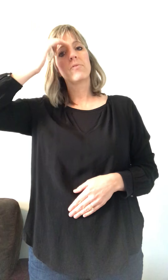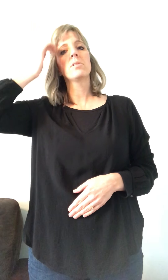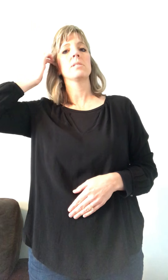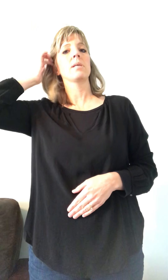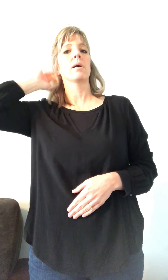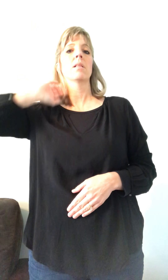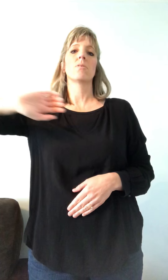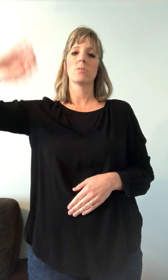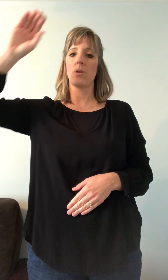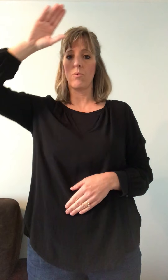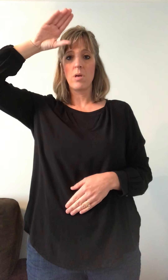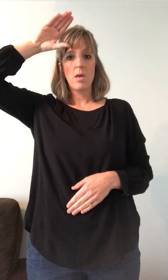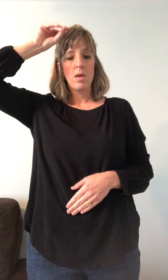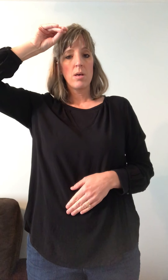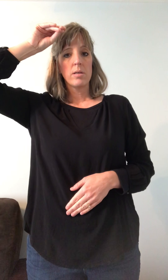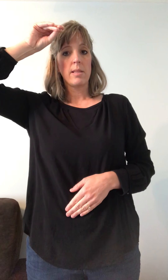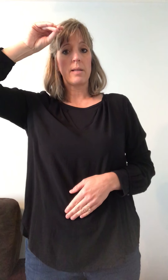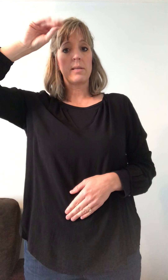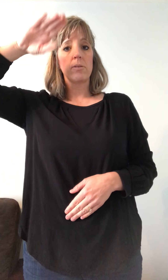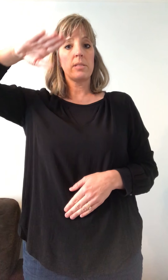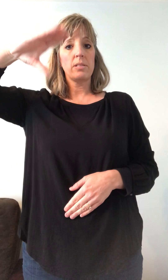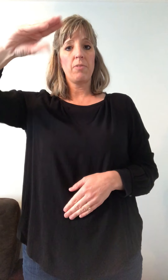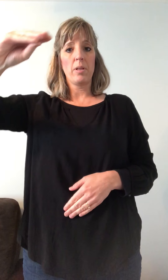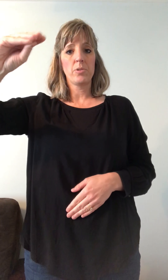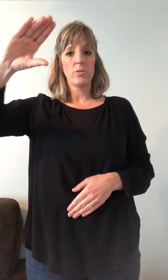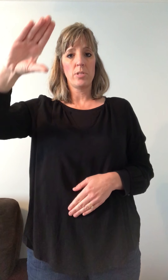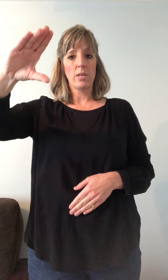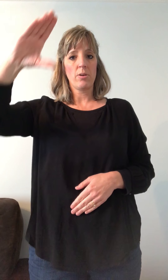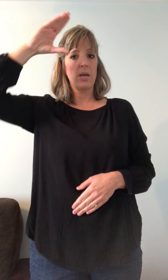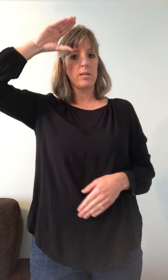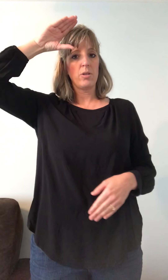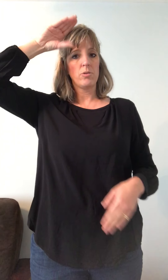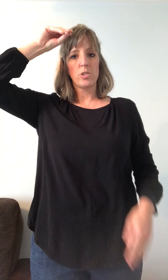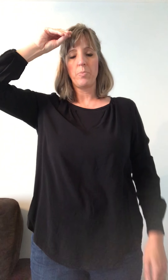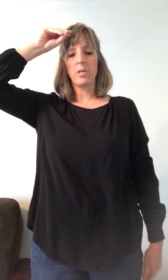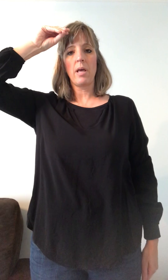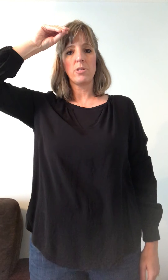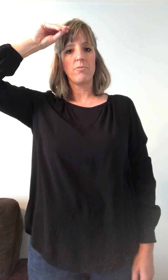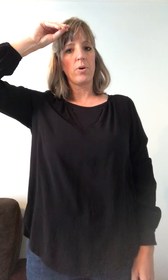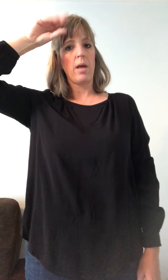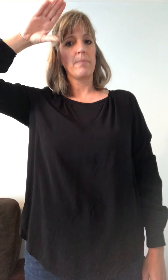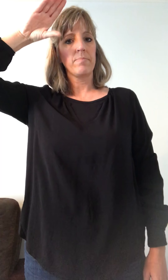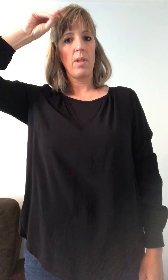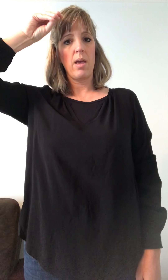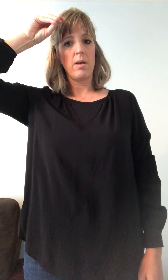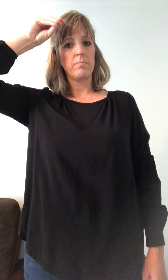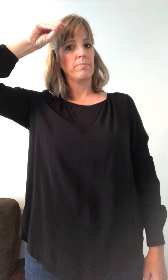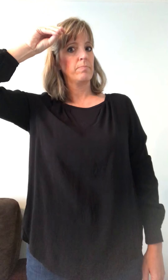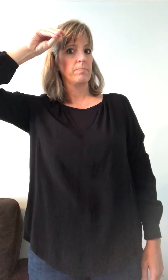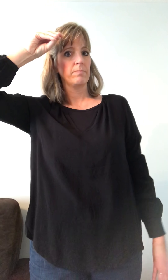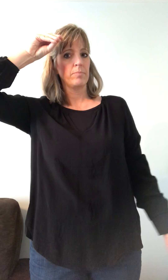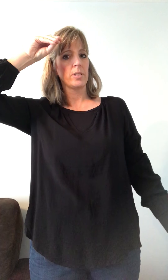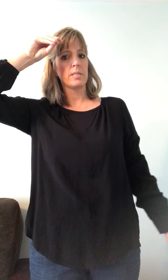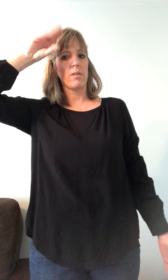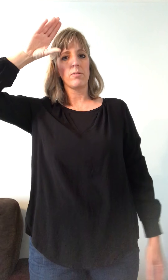to say hello. So that is how the sign developed. So you take your hand and you just put it at your forehead and put it together.